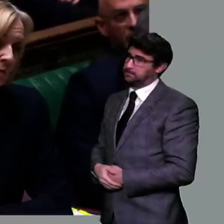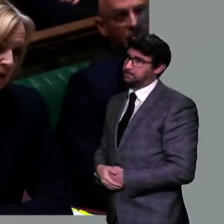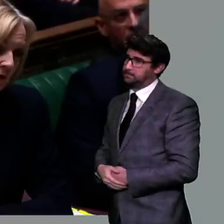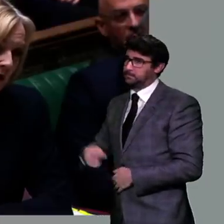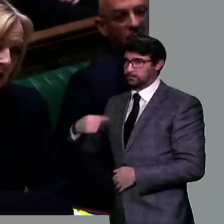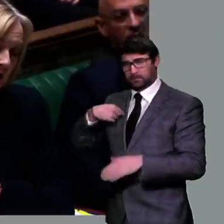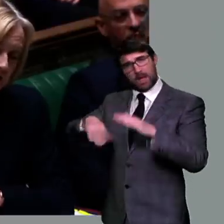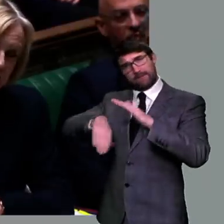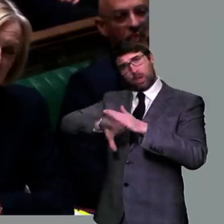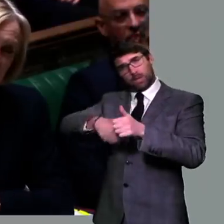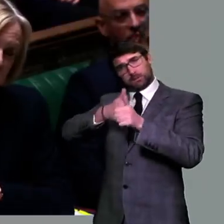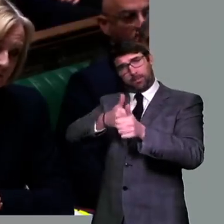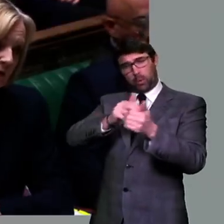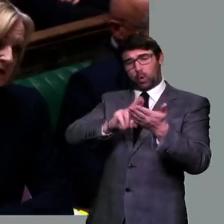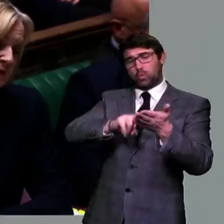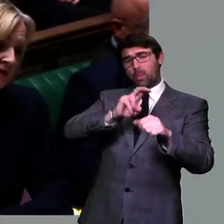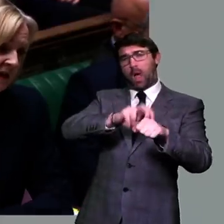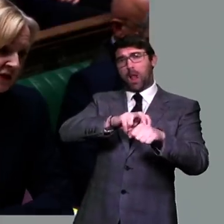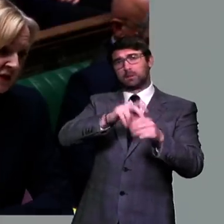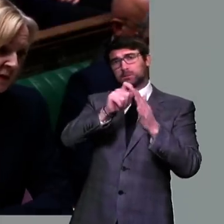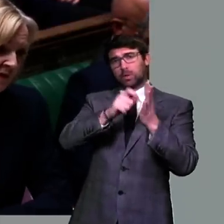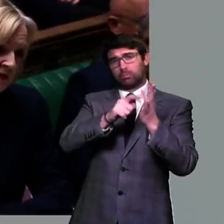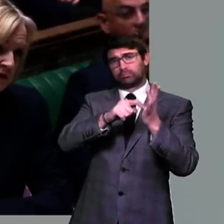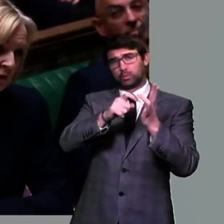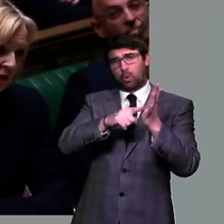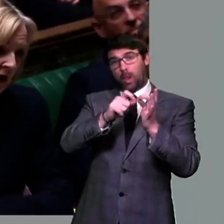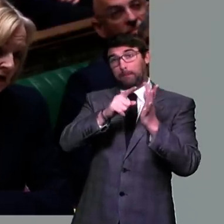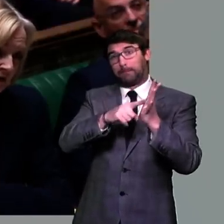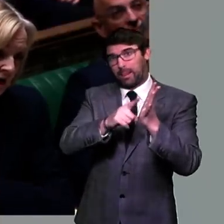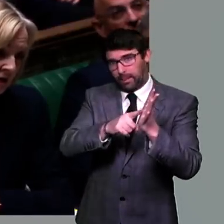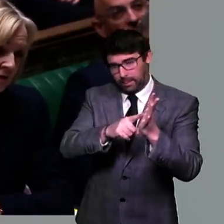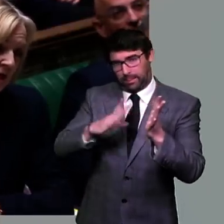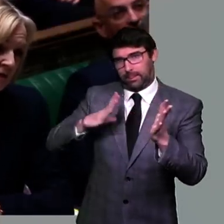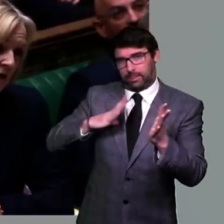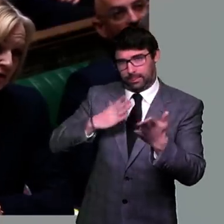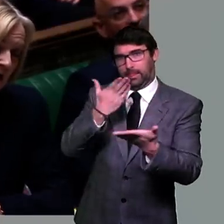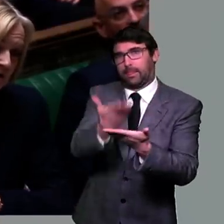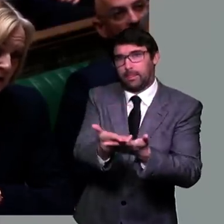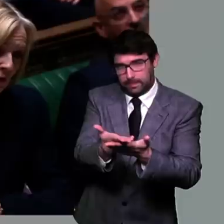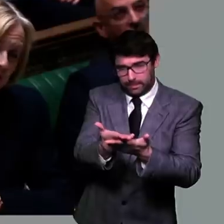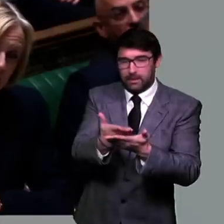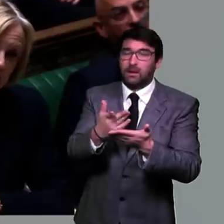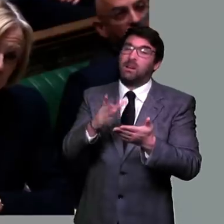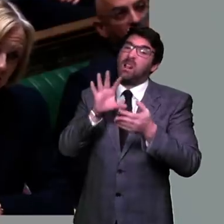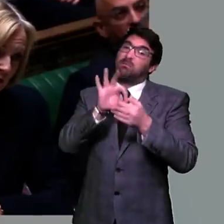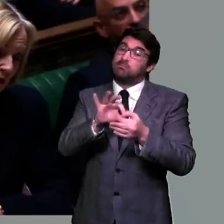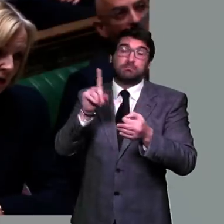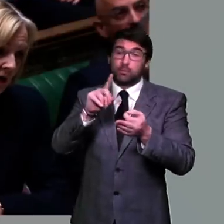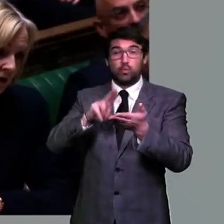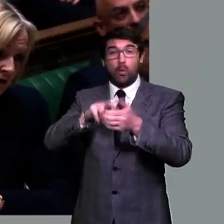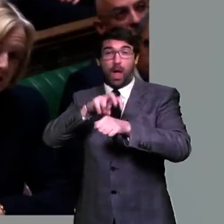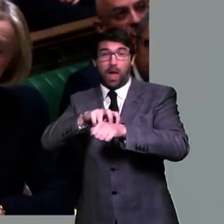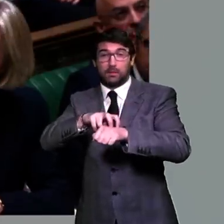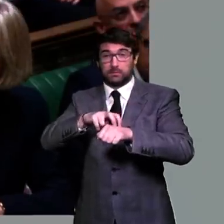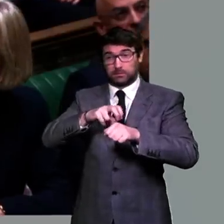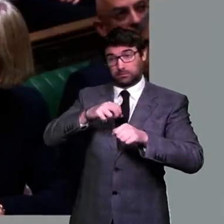Protocol Bill. It deals with the very specific issues we face in Northern Ireland, the free flow of trade, and also making sure